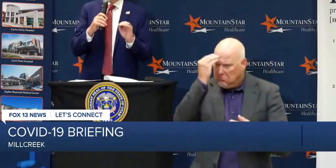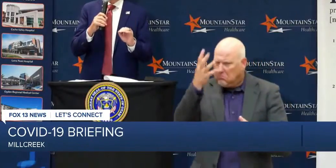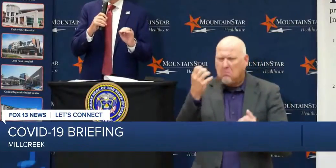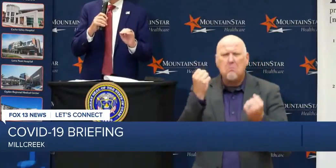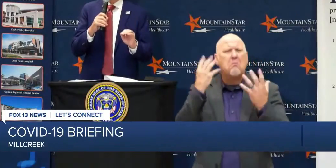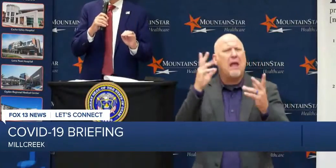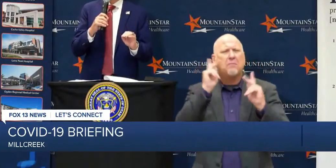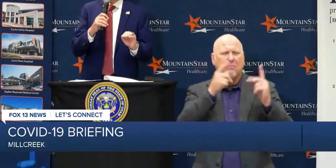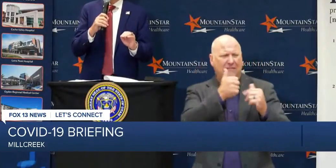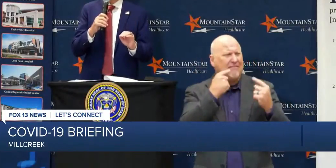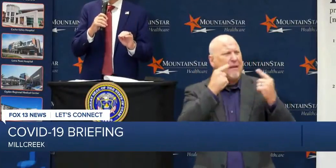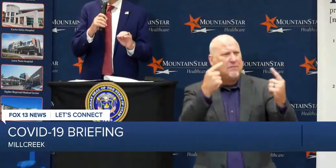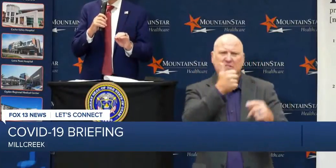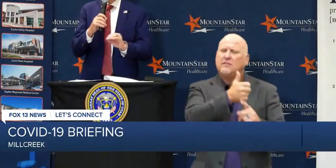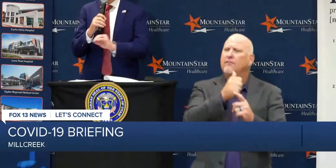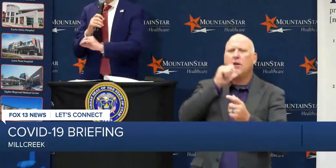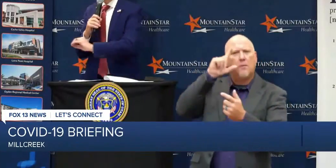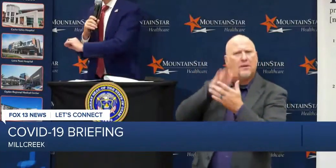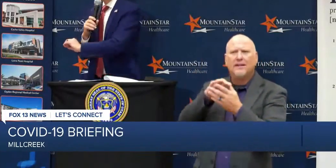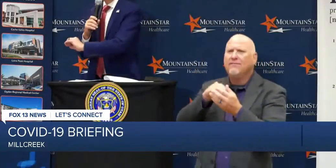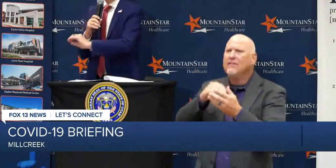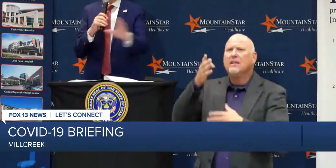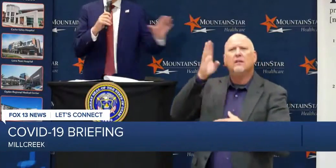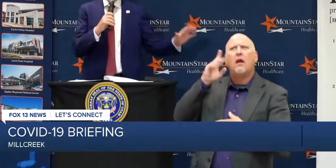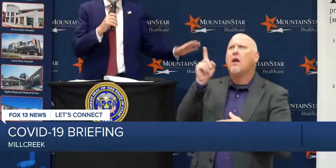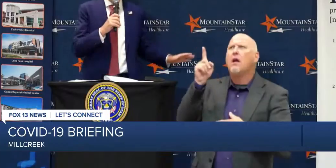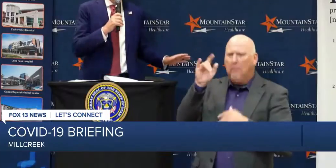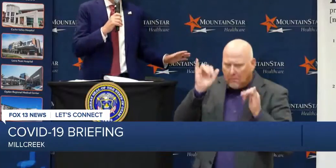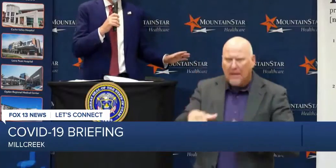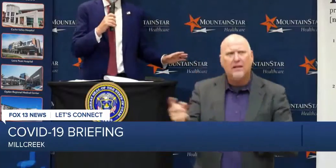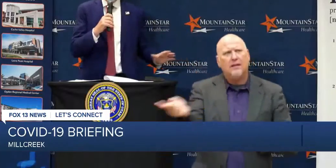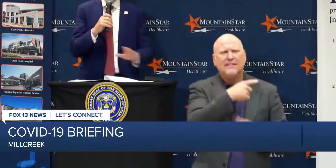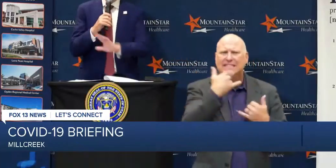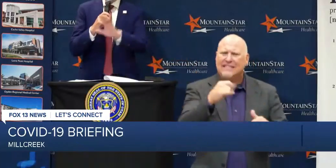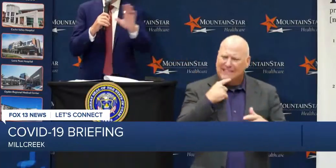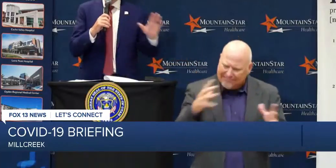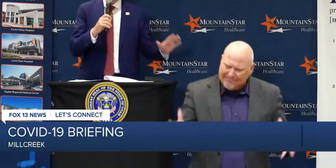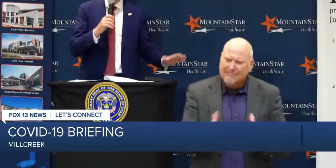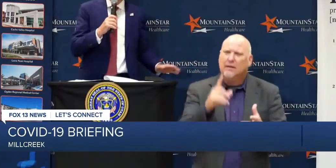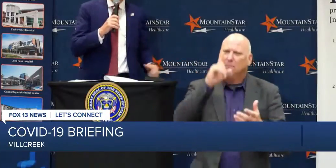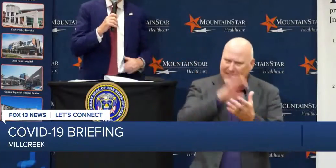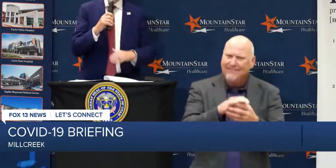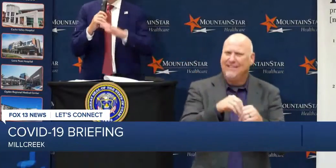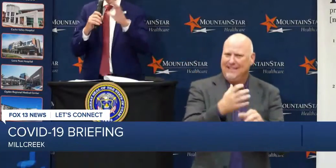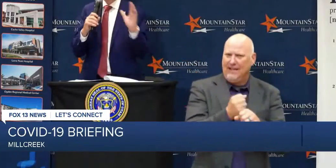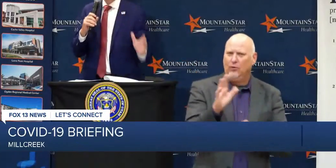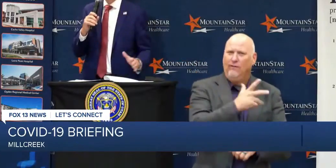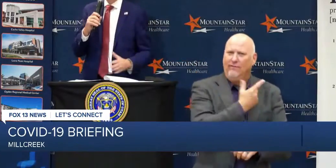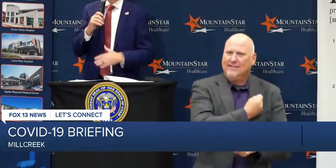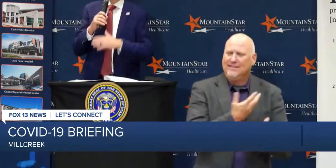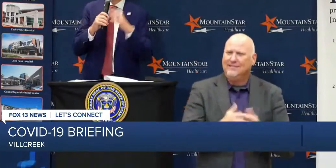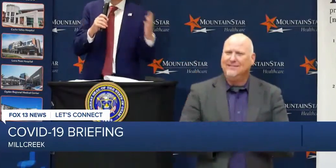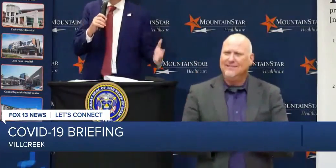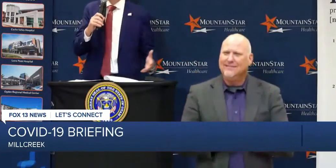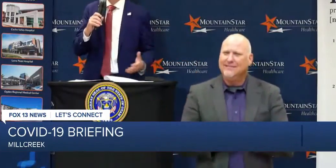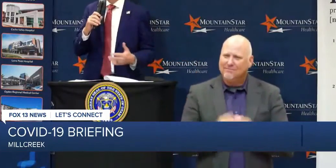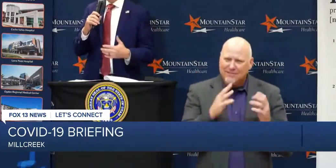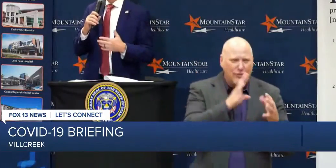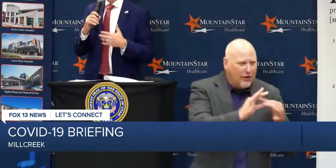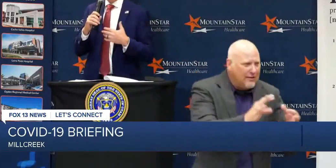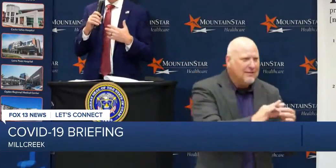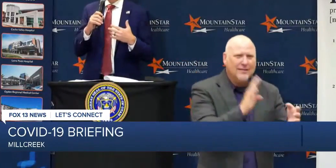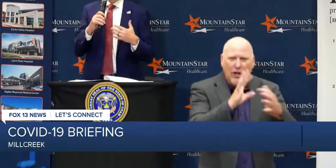those rare things that so many people can agree on, from different walks of life, from different races, from different